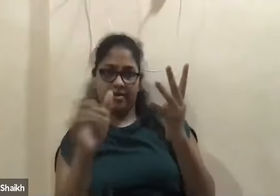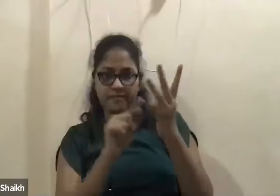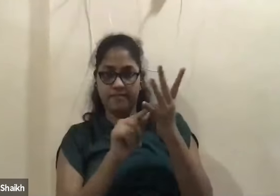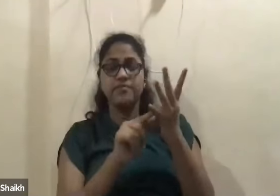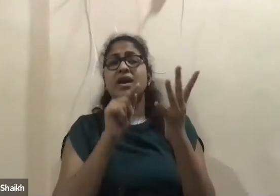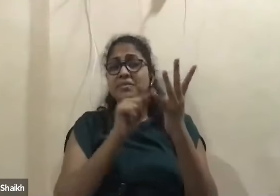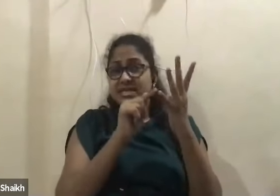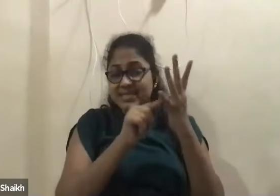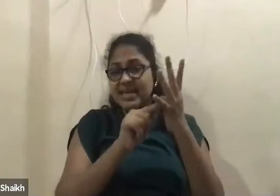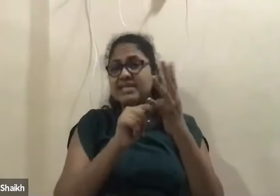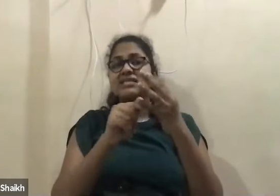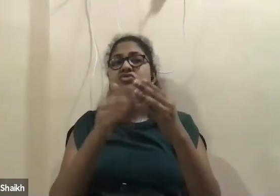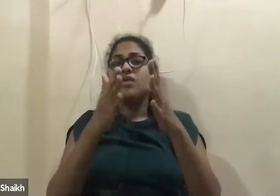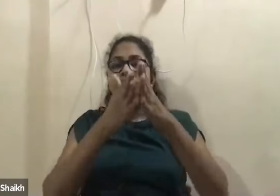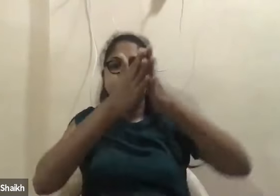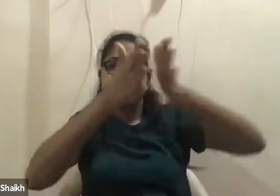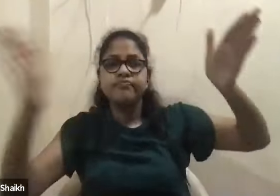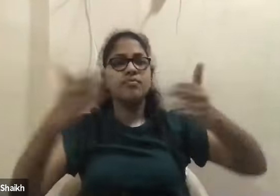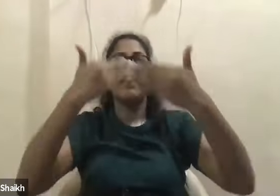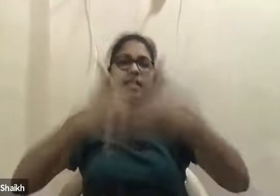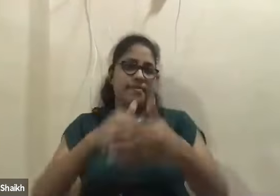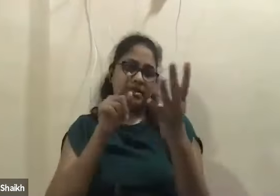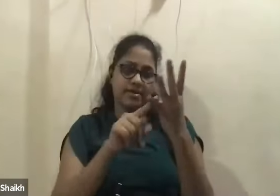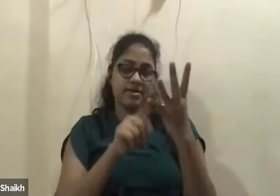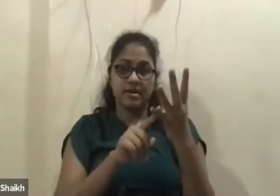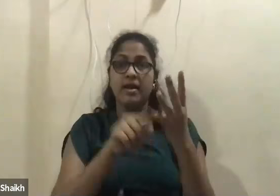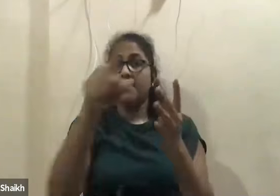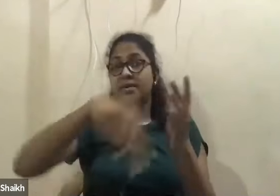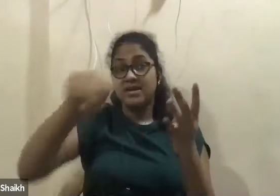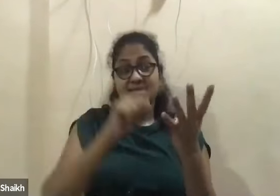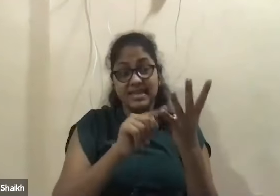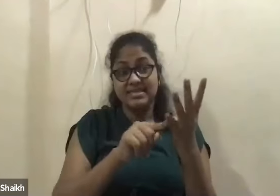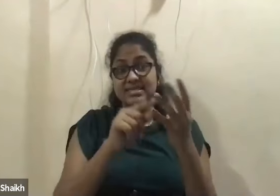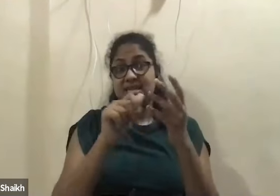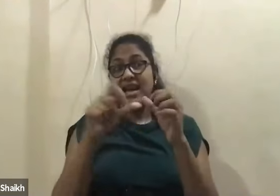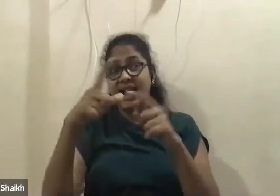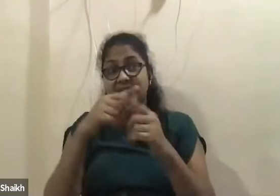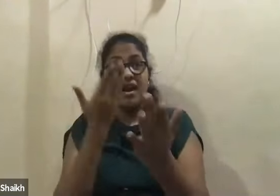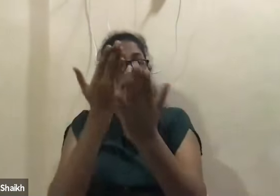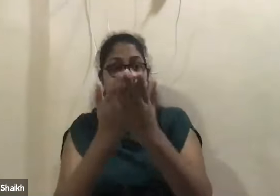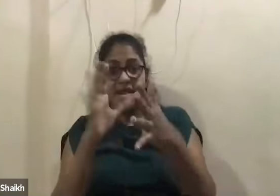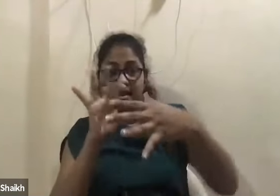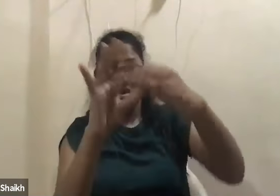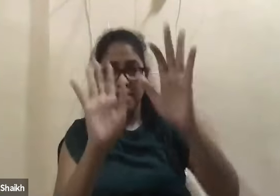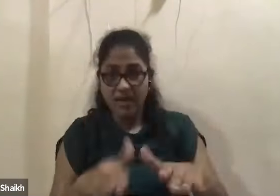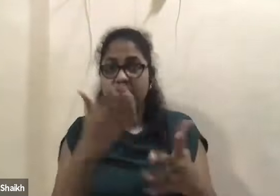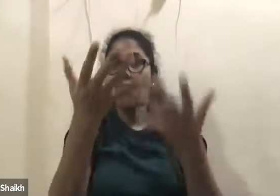as you can see, but whoever is can apply under this act. You may want to know that